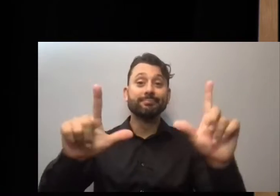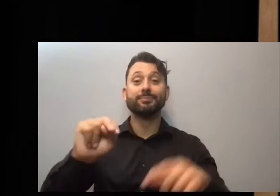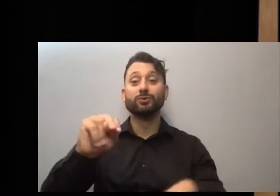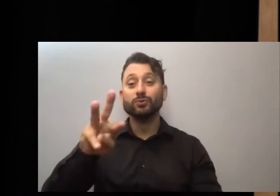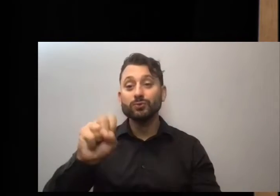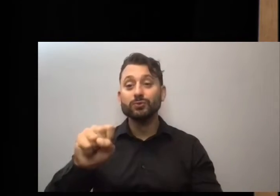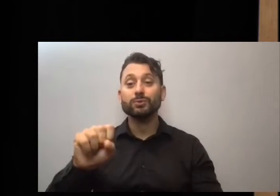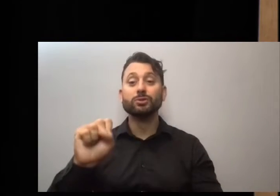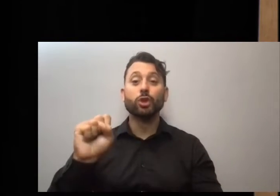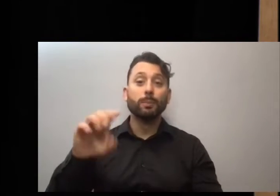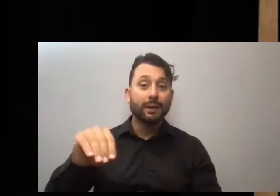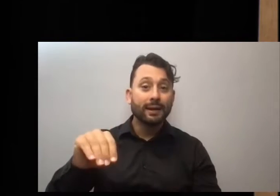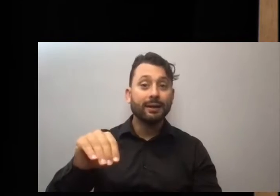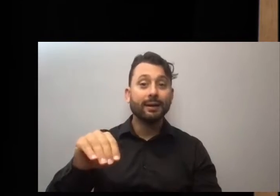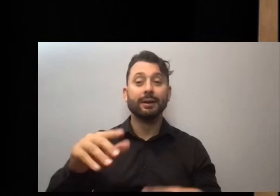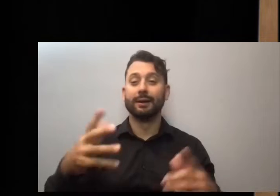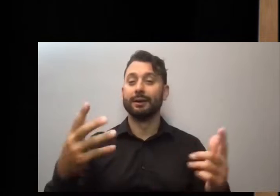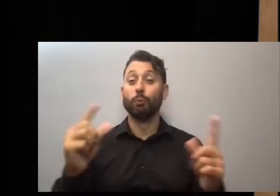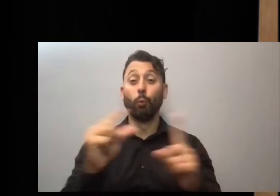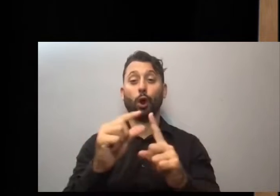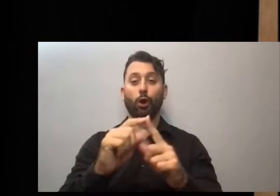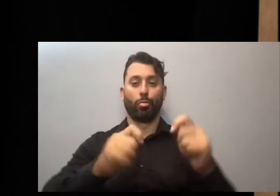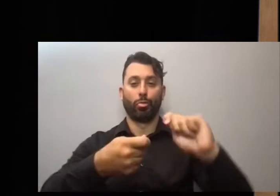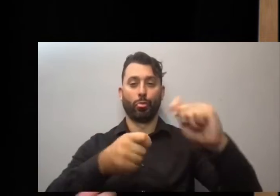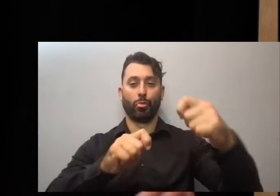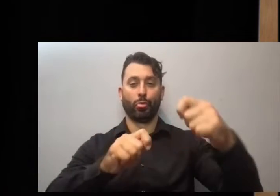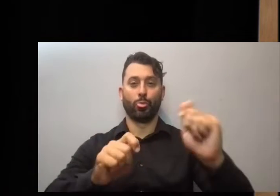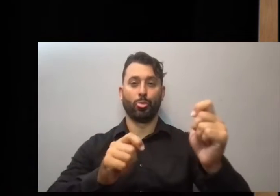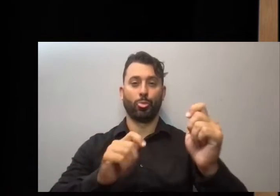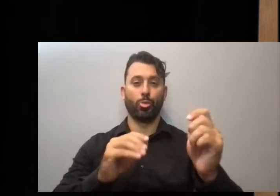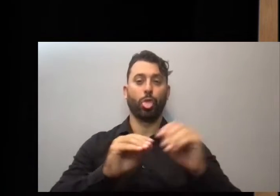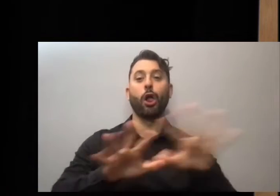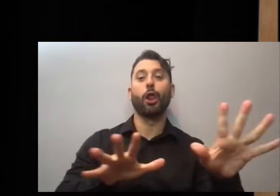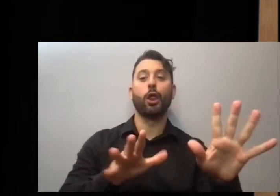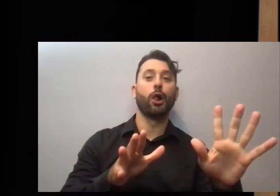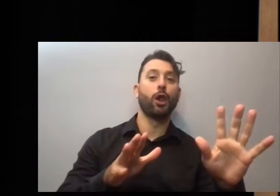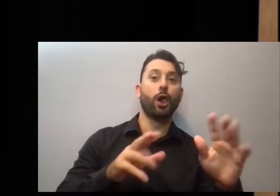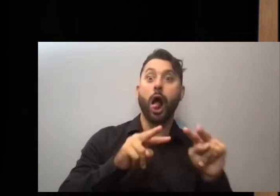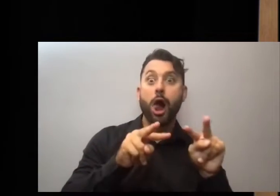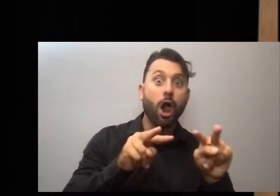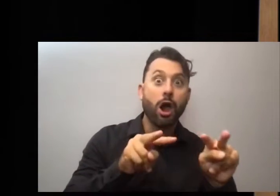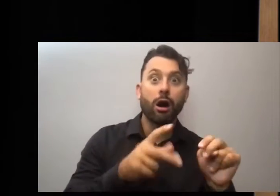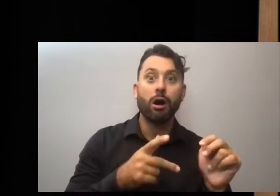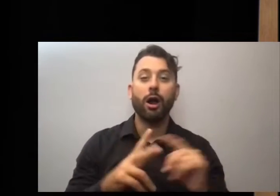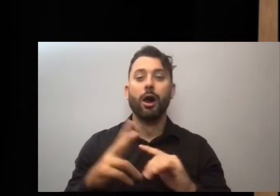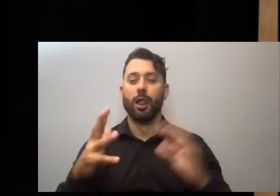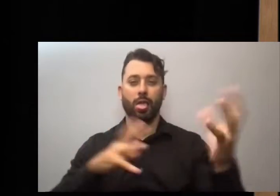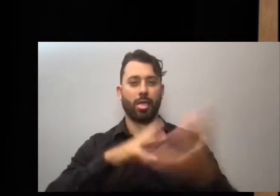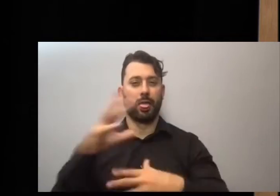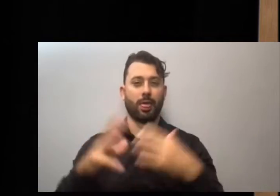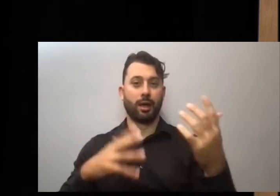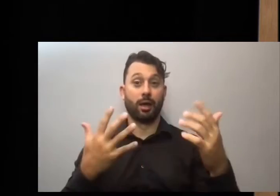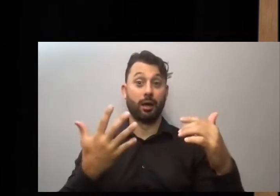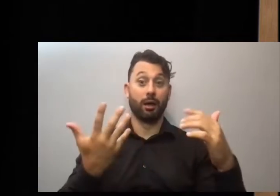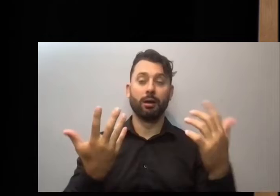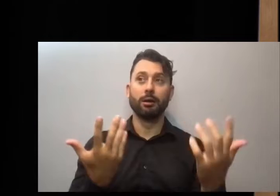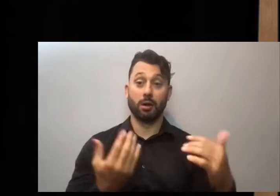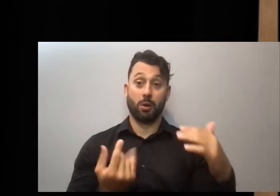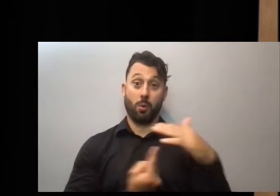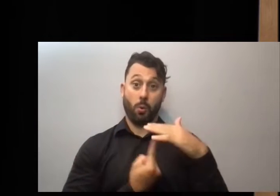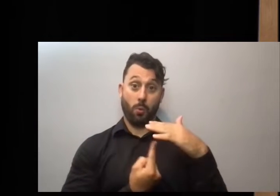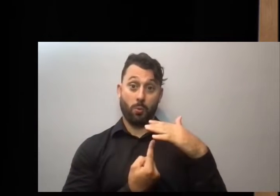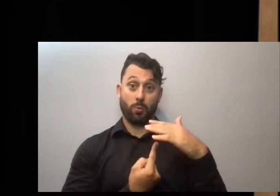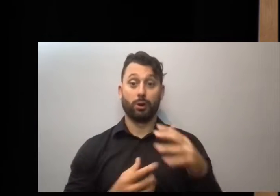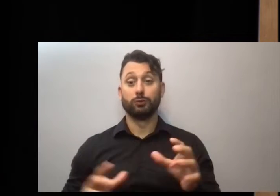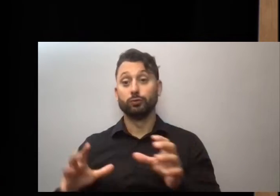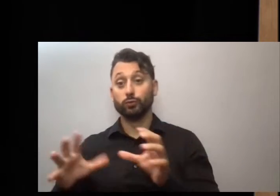as to what quarantine is, what isolation is, and they are two totally different things. With isolation, that is somebody